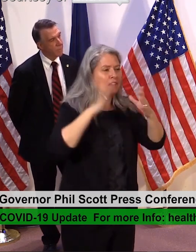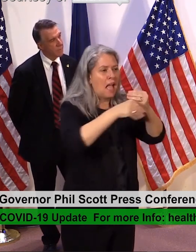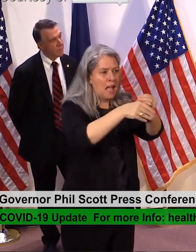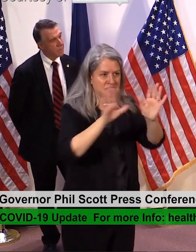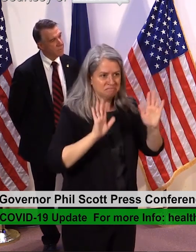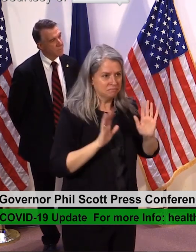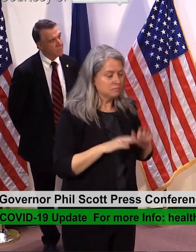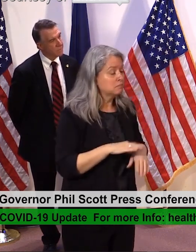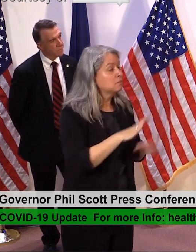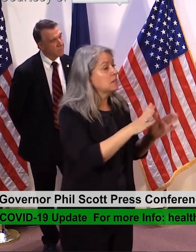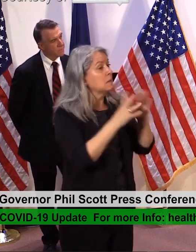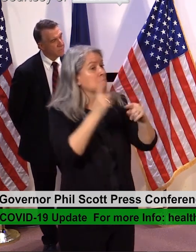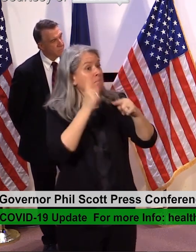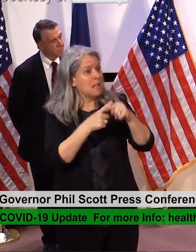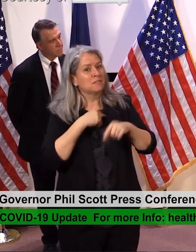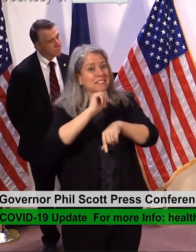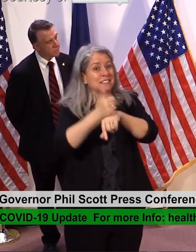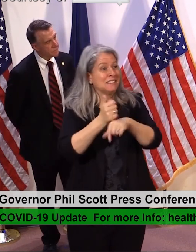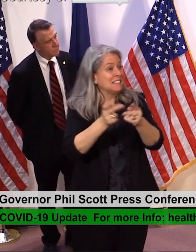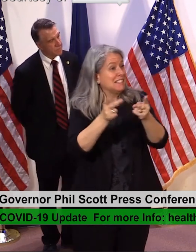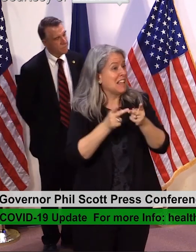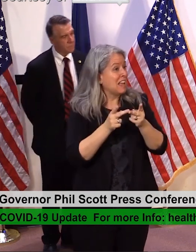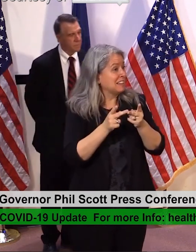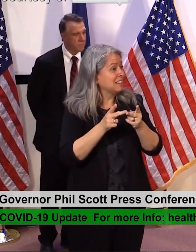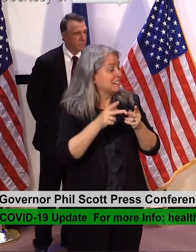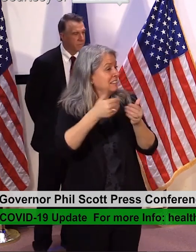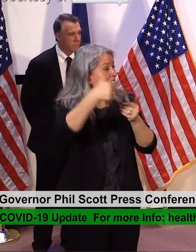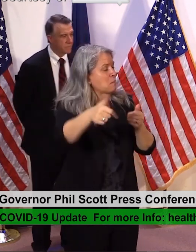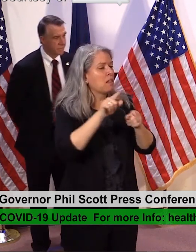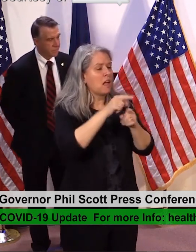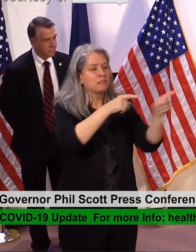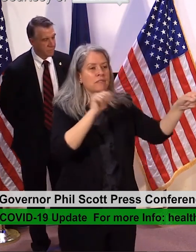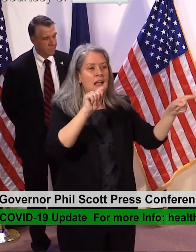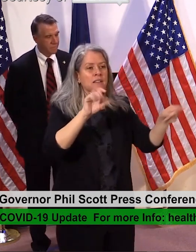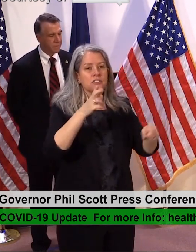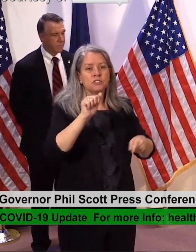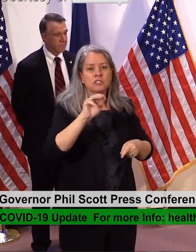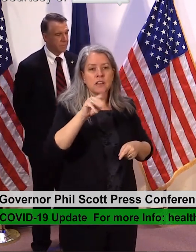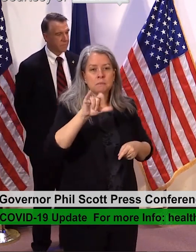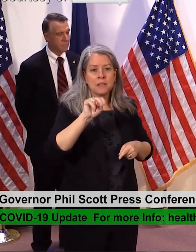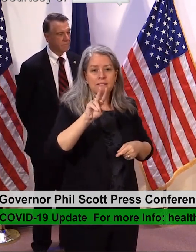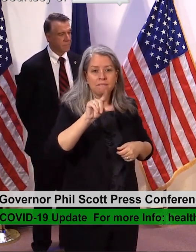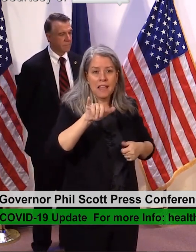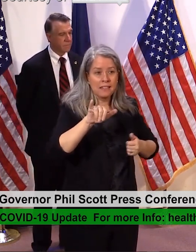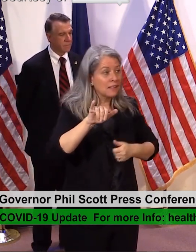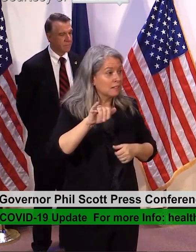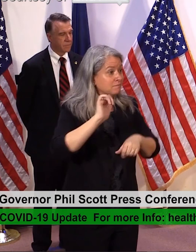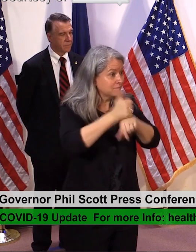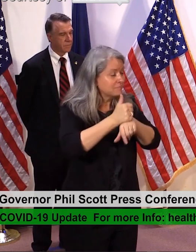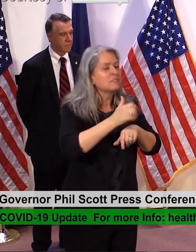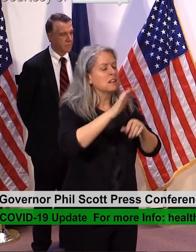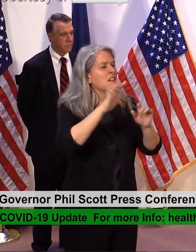sites that we've set up will accommodate, if you will, the less ill or perhaps those who still have